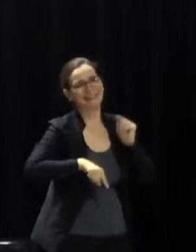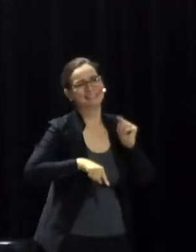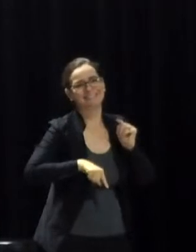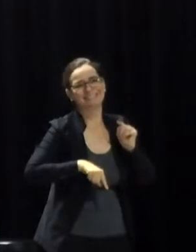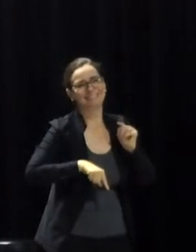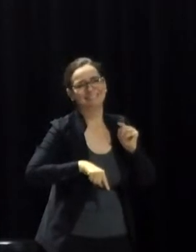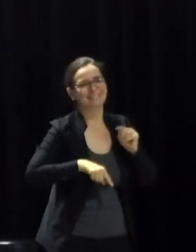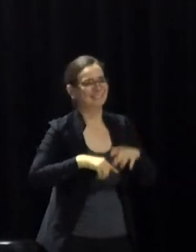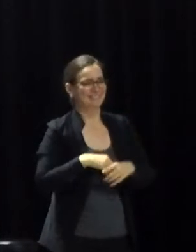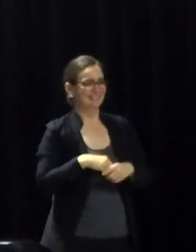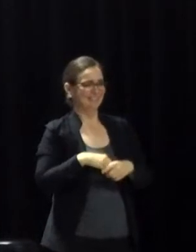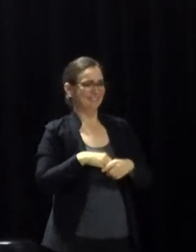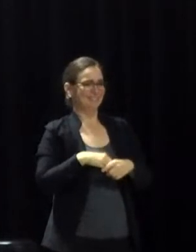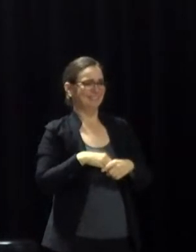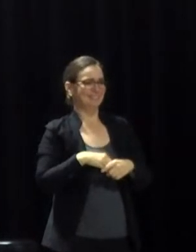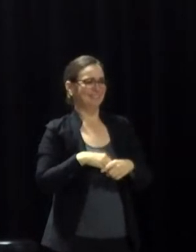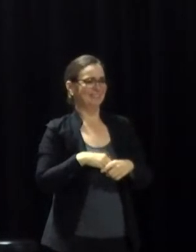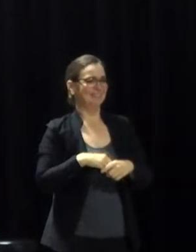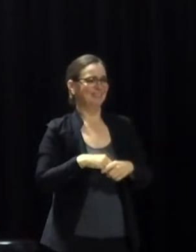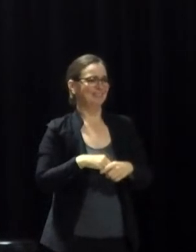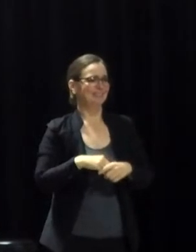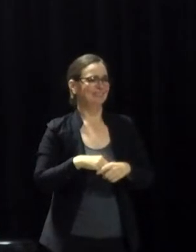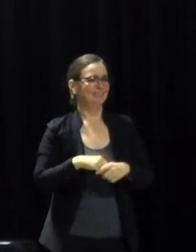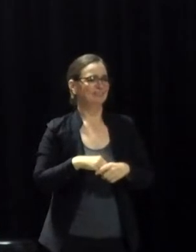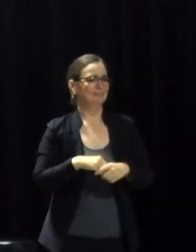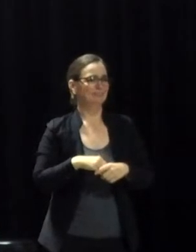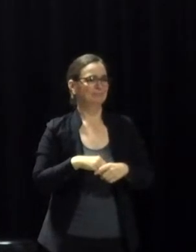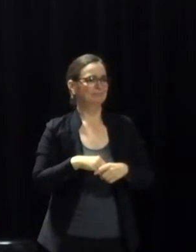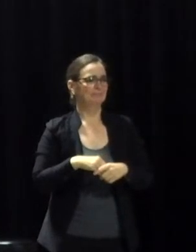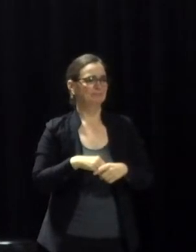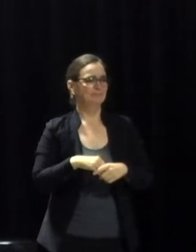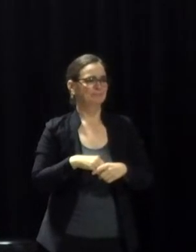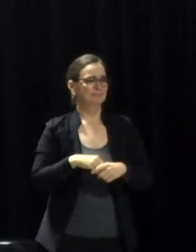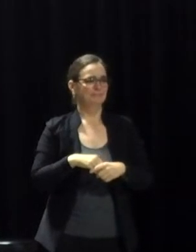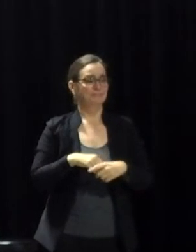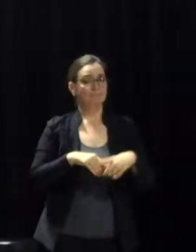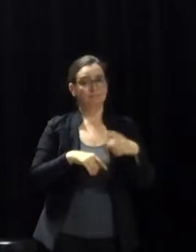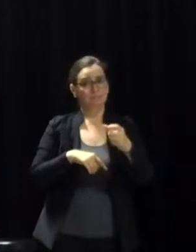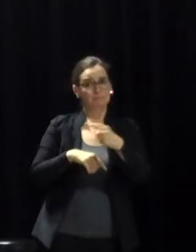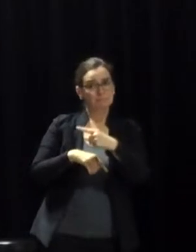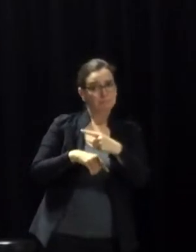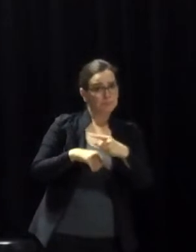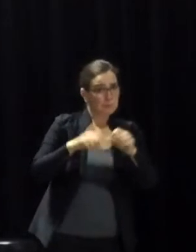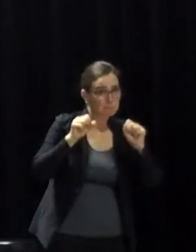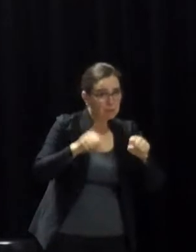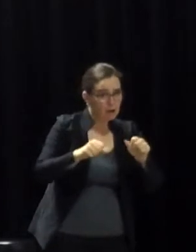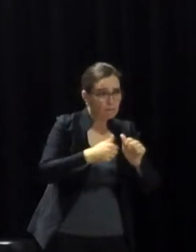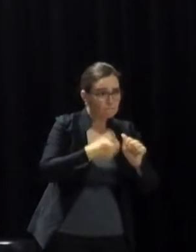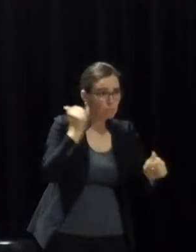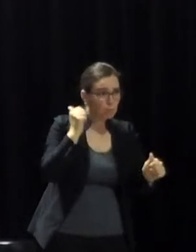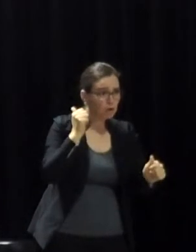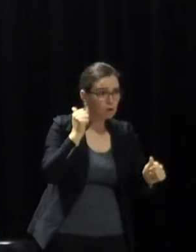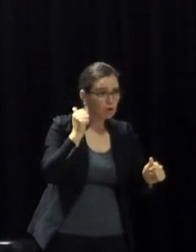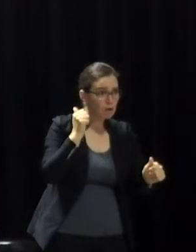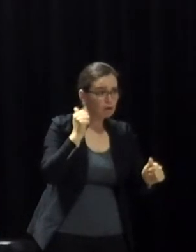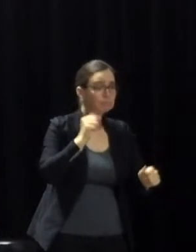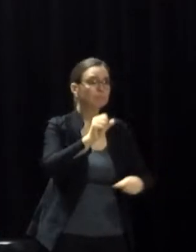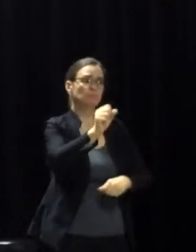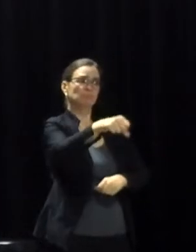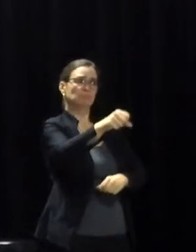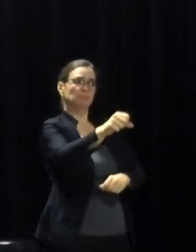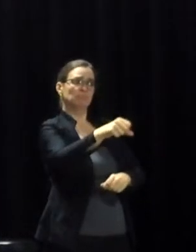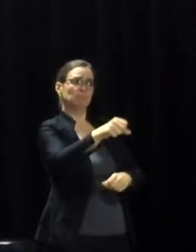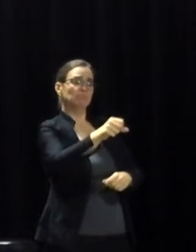avoidable transmissions? Yes, they are. People are going and enjoying things when they are sick, But they're- when they